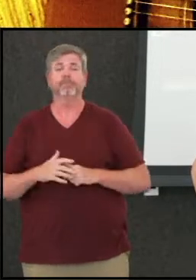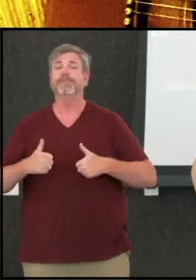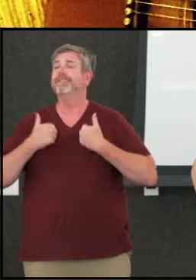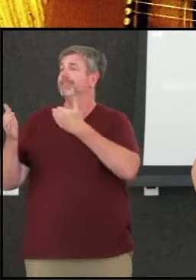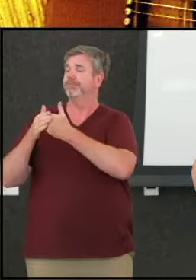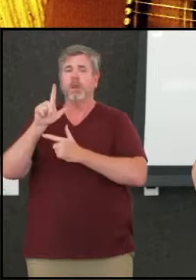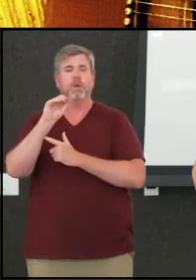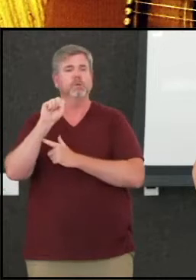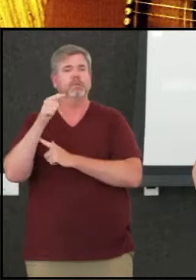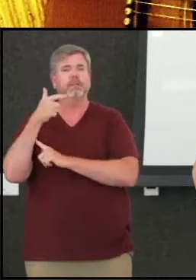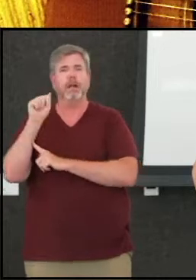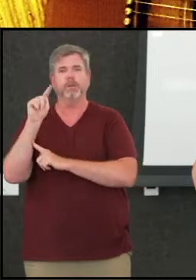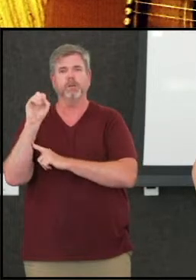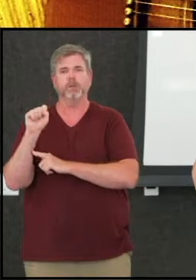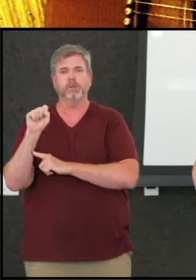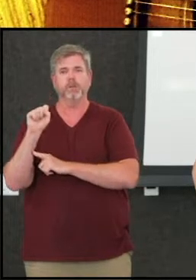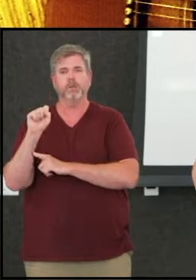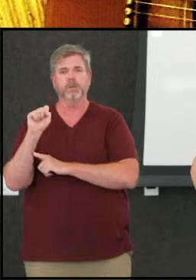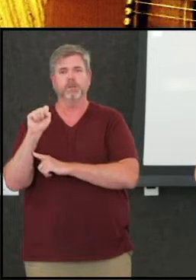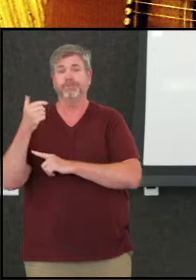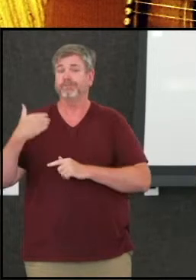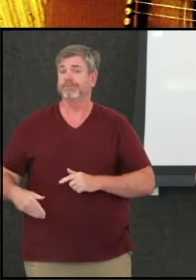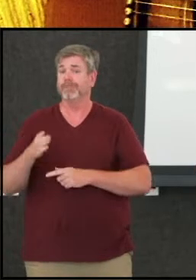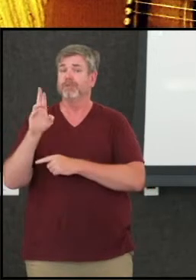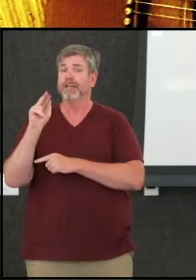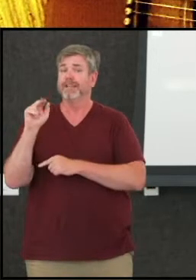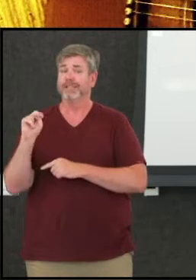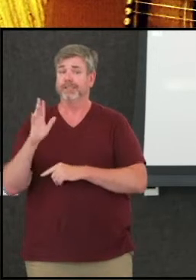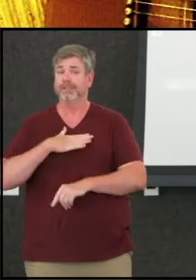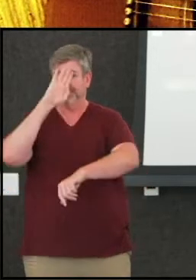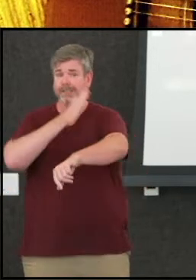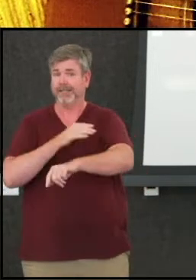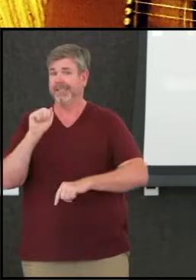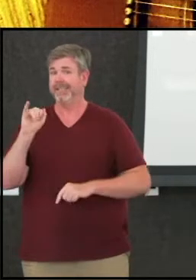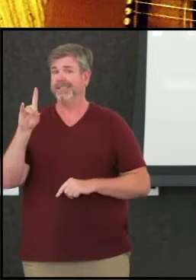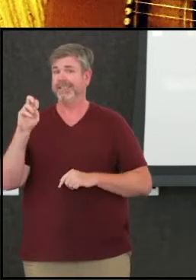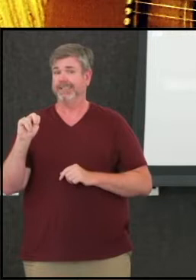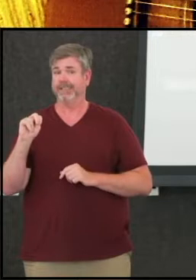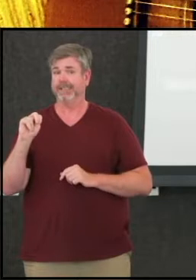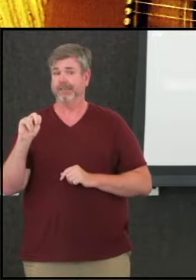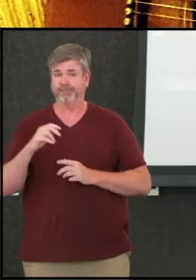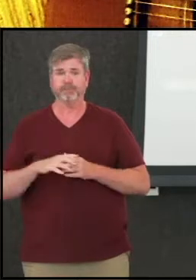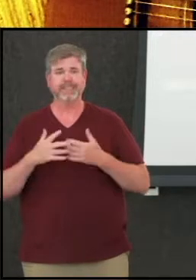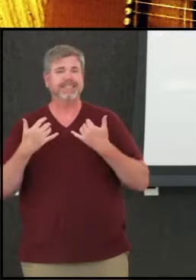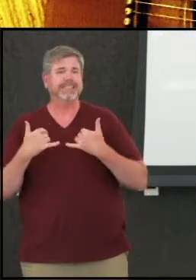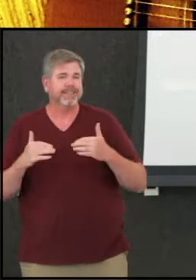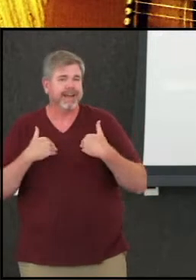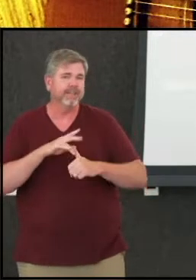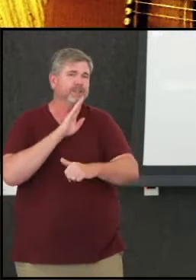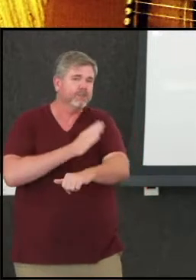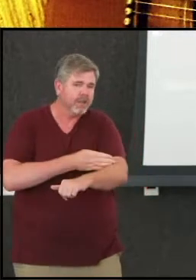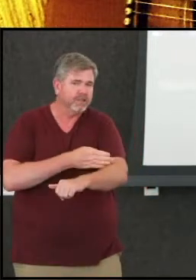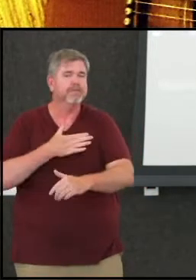and we lost our son Aiden. He's a brother to my daughter and my wife,